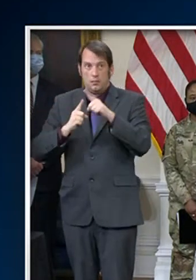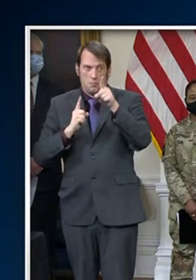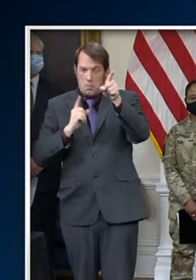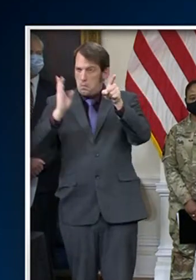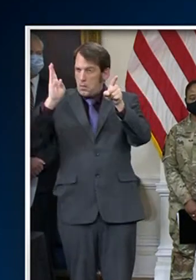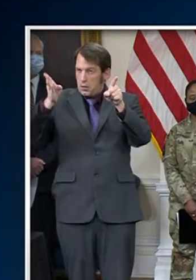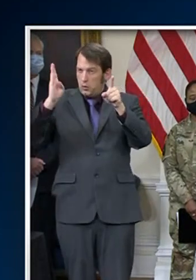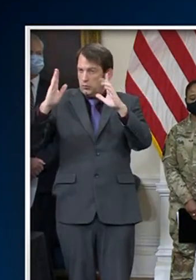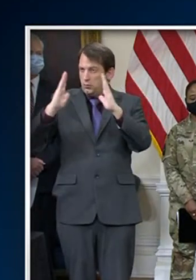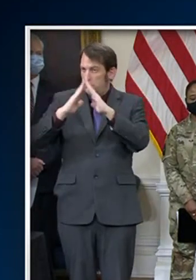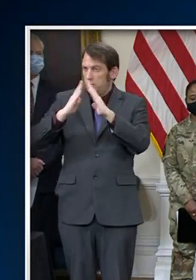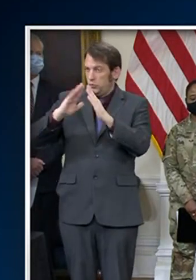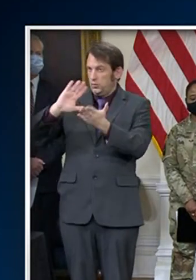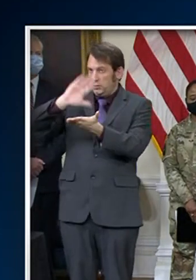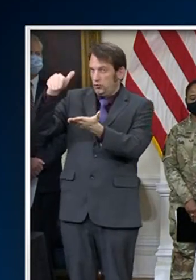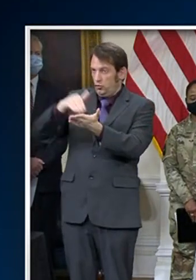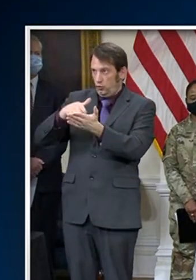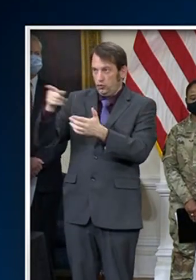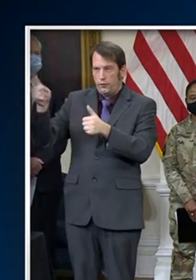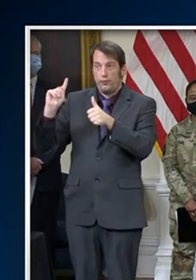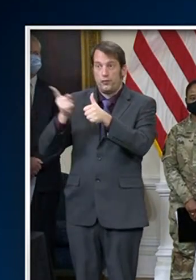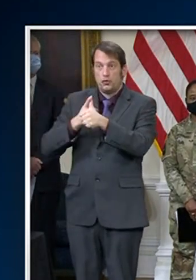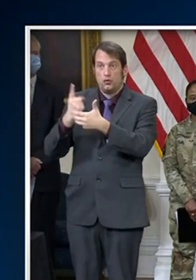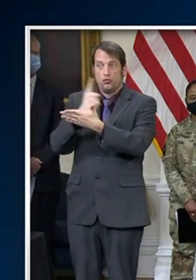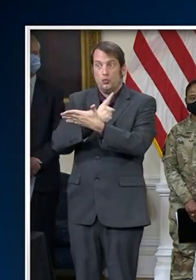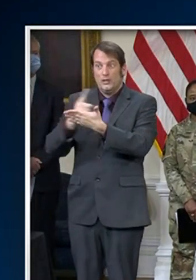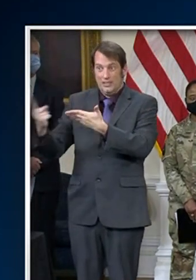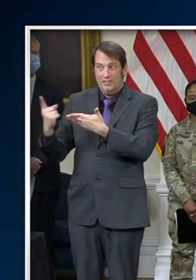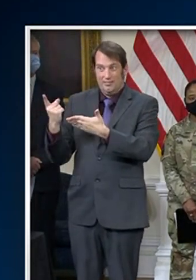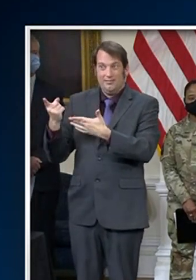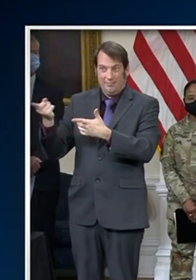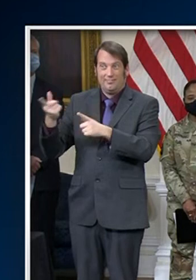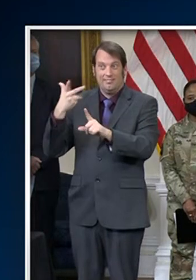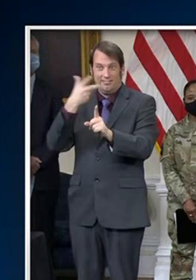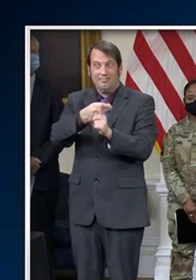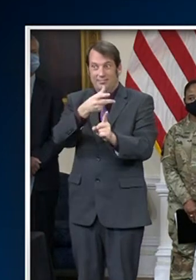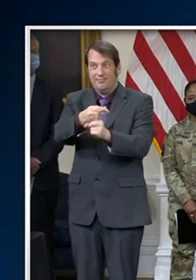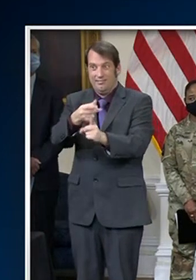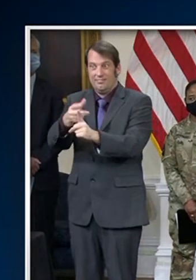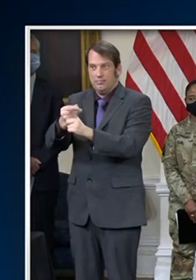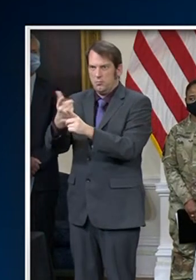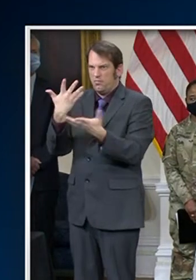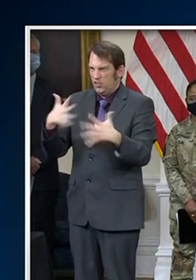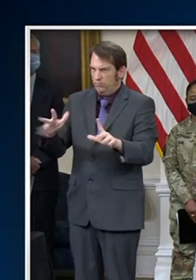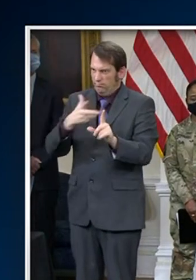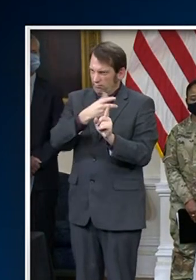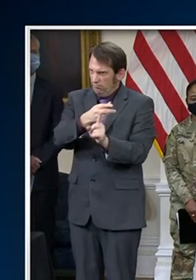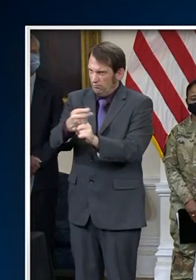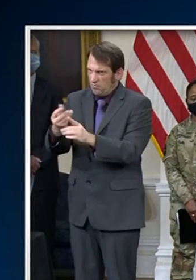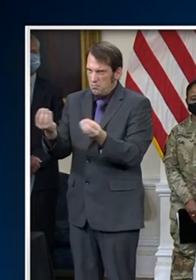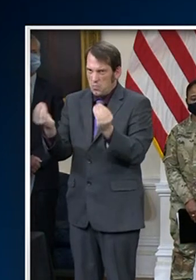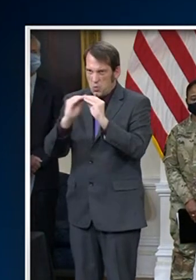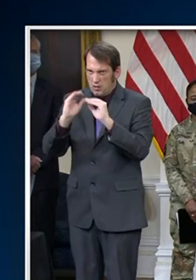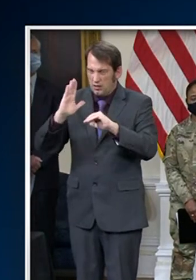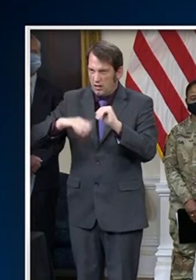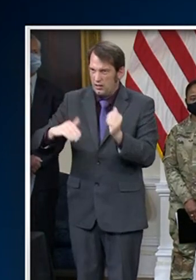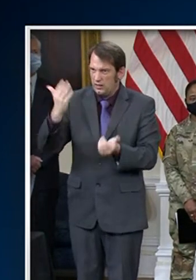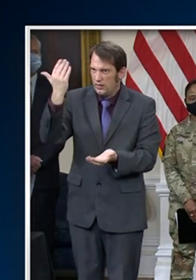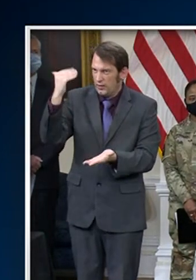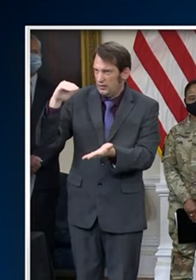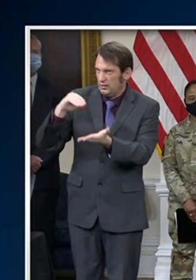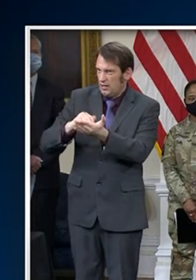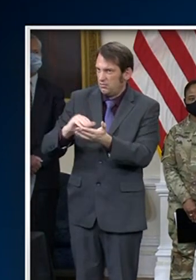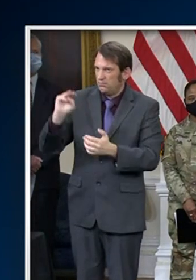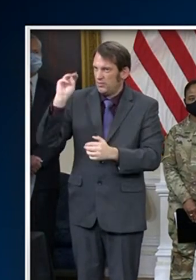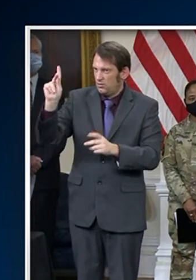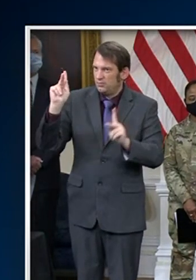week are on track to vaccinate more than 15,000 Marylanders, which is 100% of the doses they have